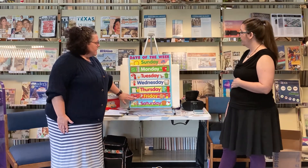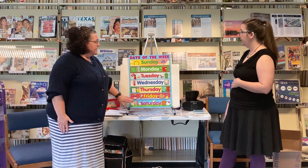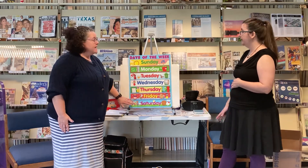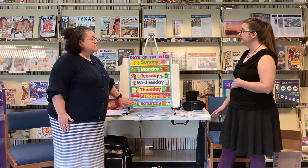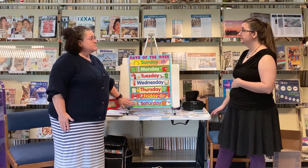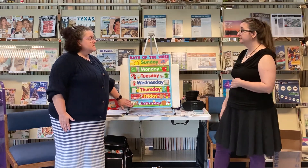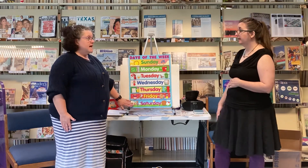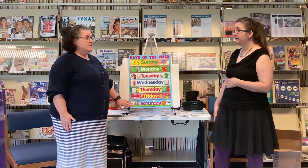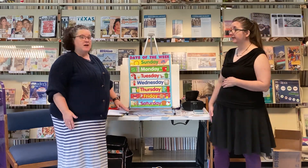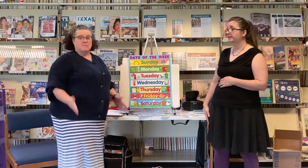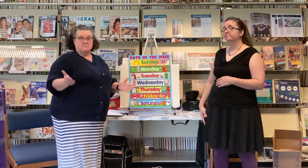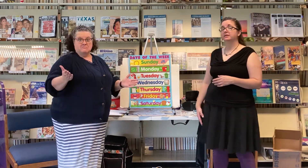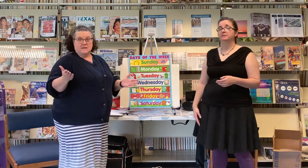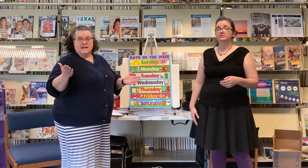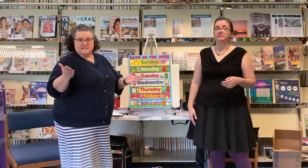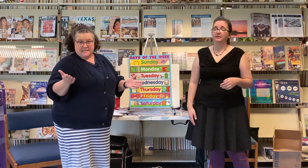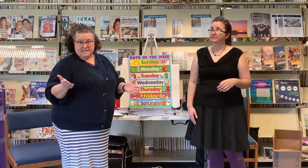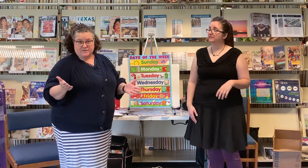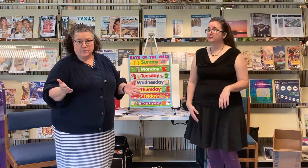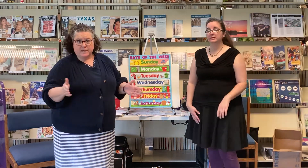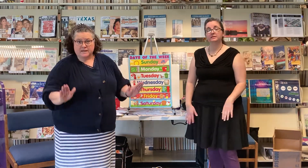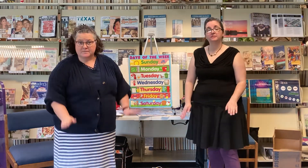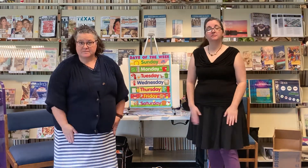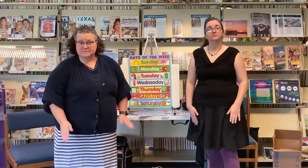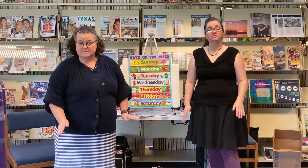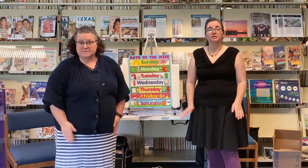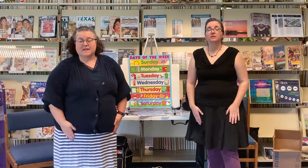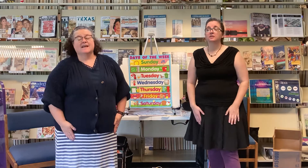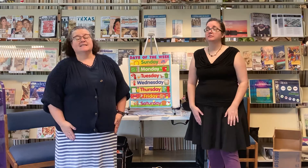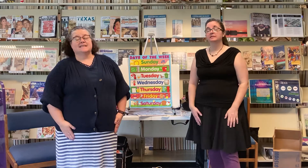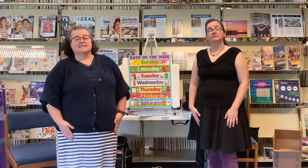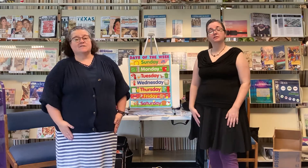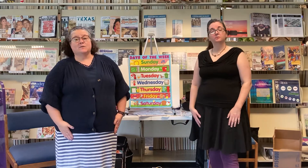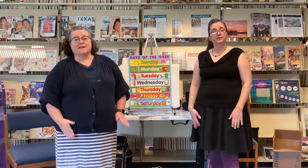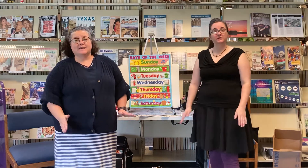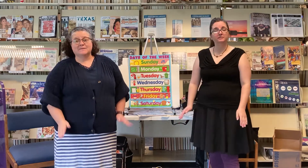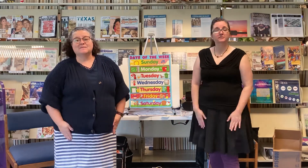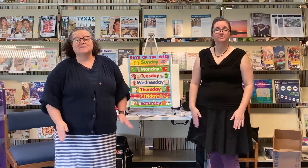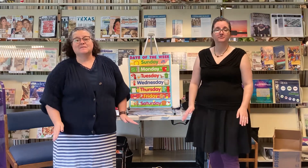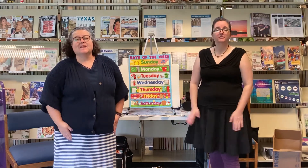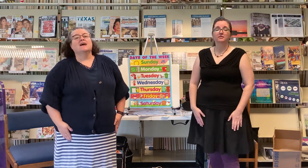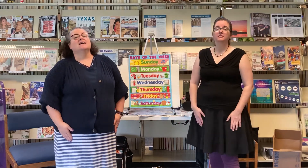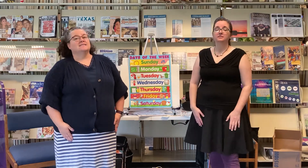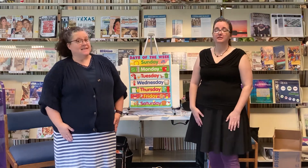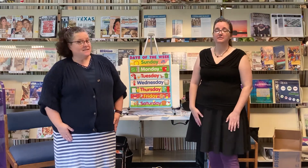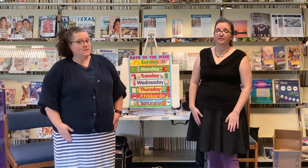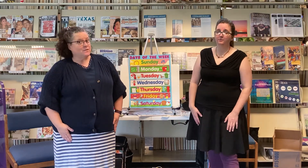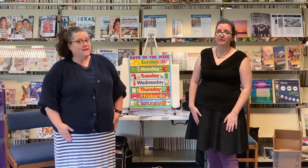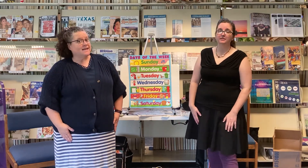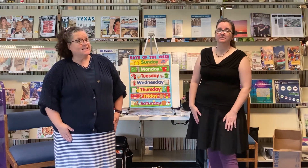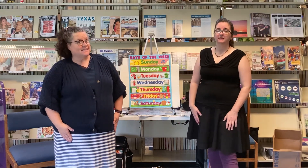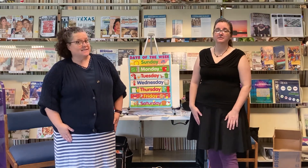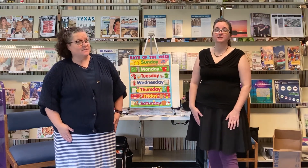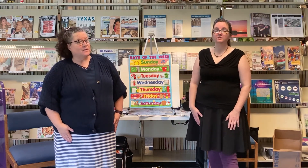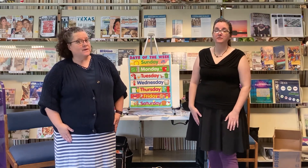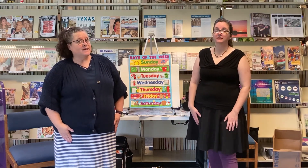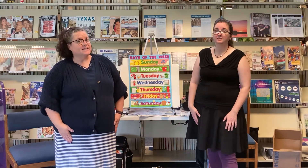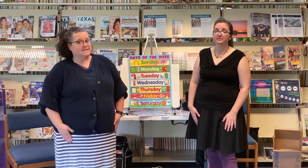Friday, Saturday. Days of the week. Days of the week. Days of the week. Days of the week. Days